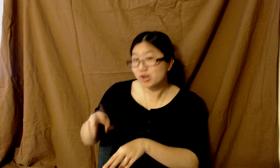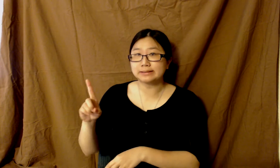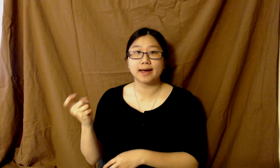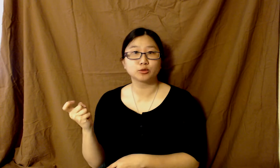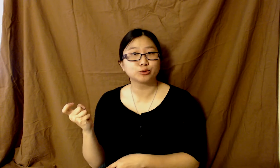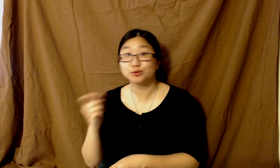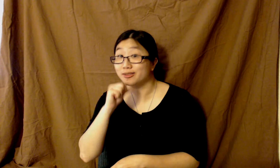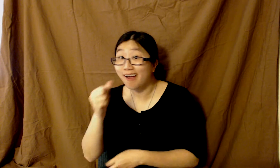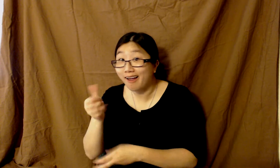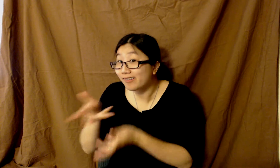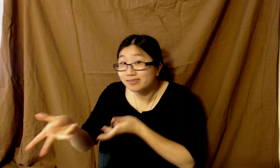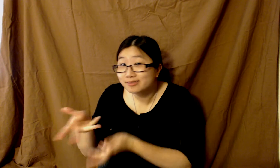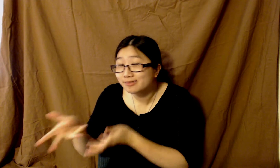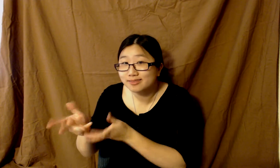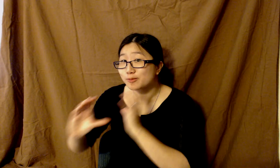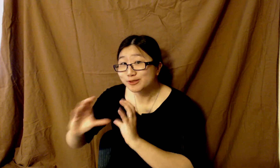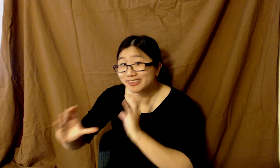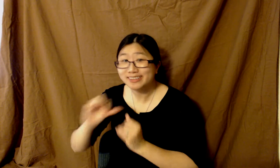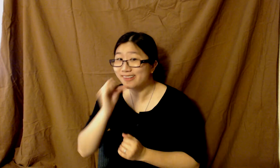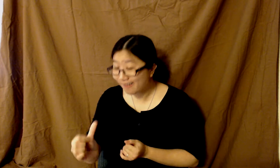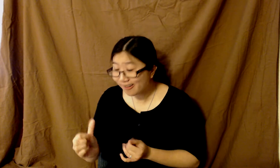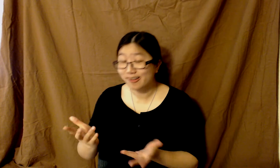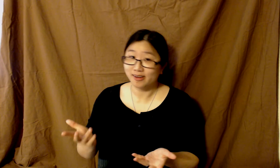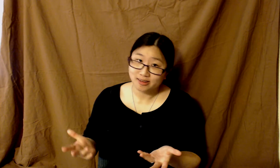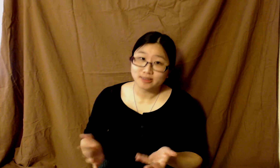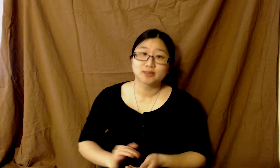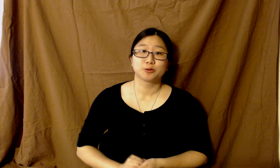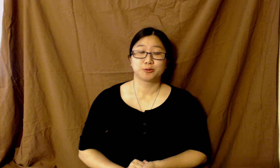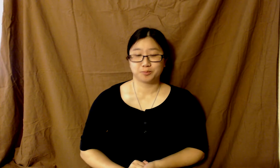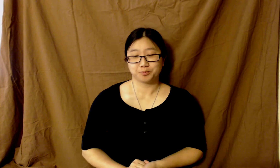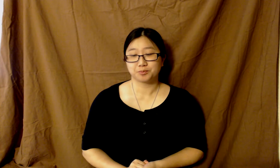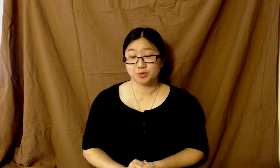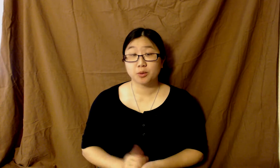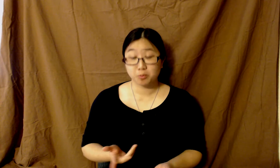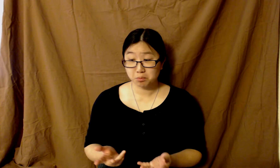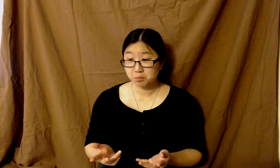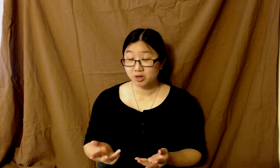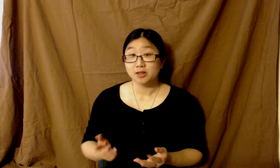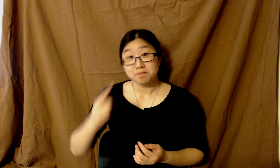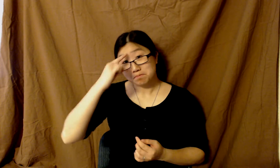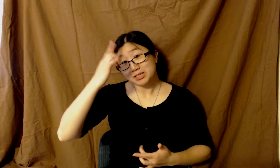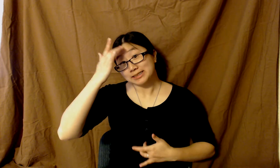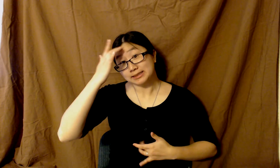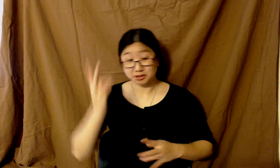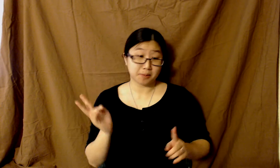also turns out that thinking about mental illness in other animals isn't actually that much of a stretch. Most mental disorders in the United States